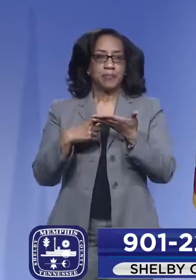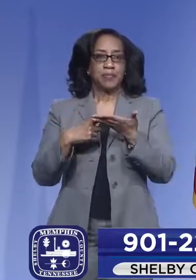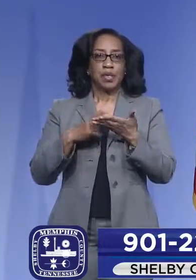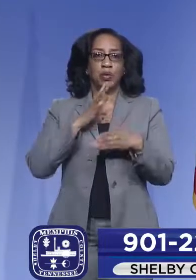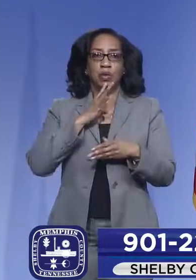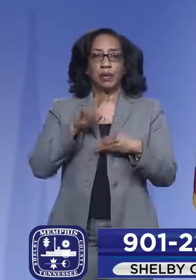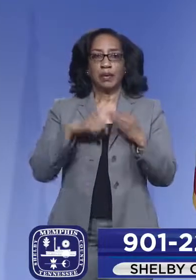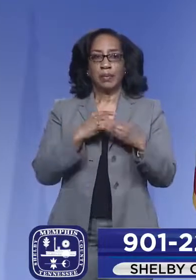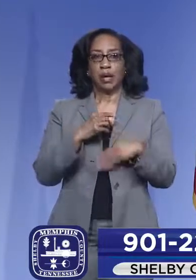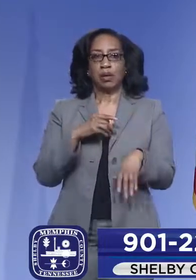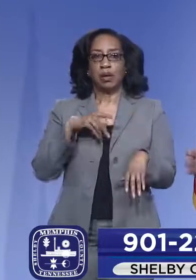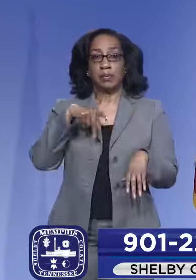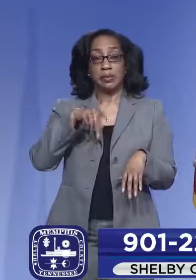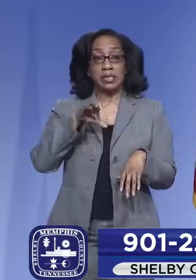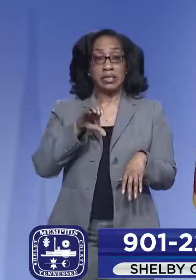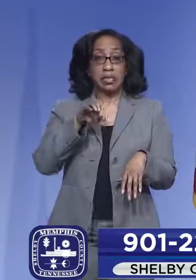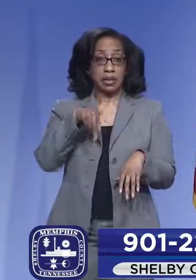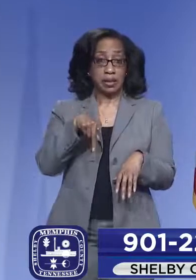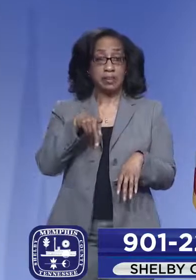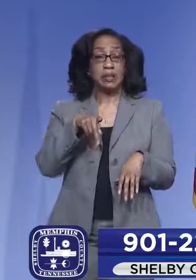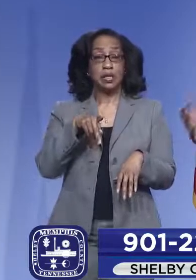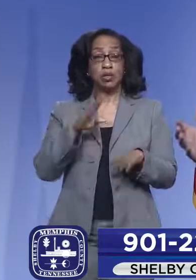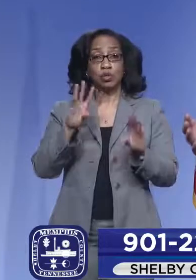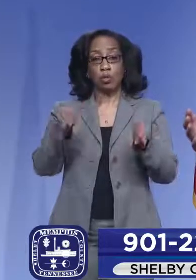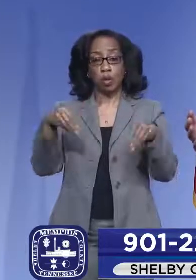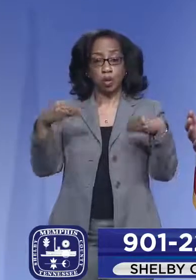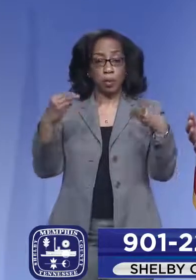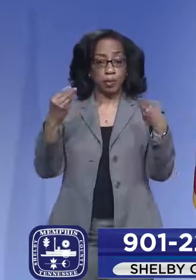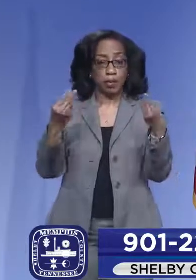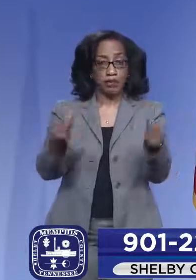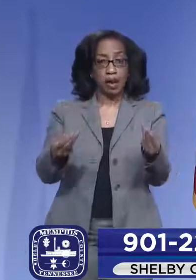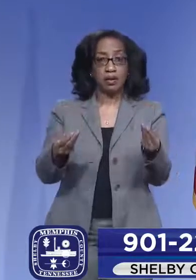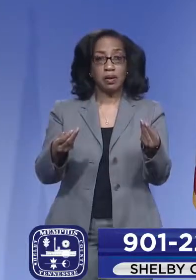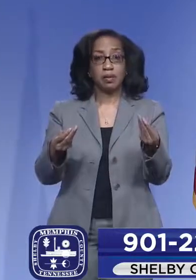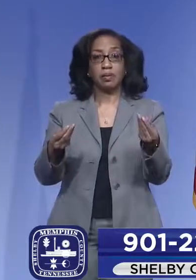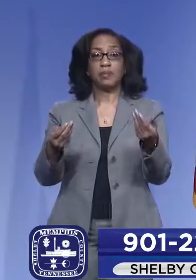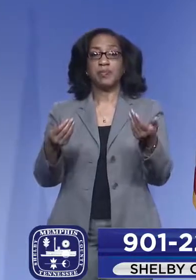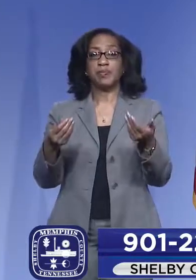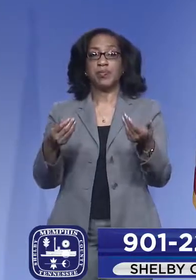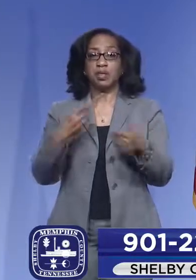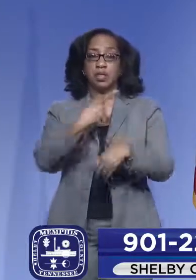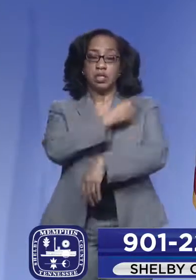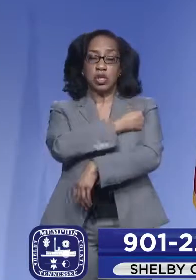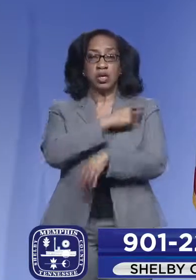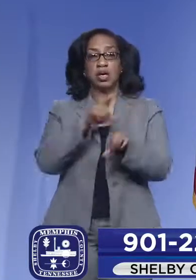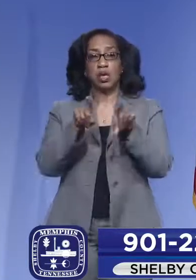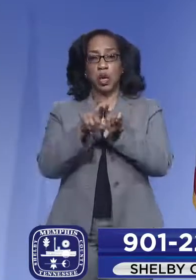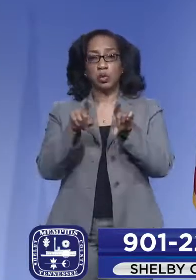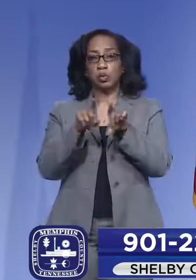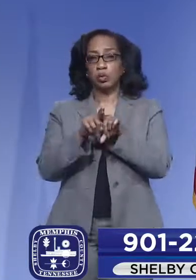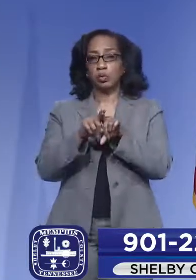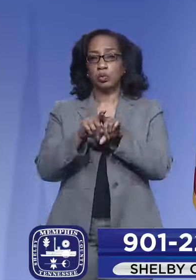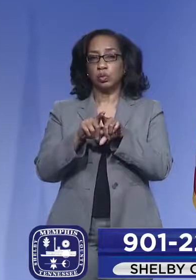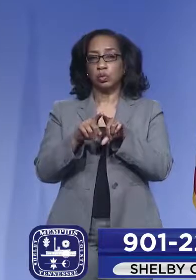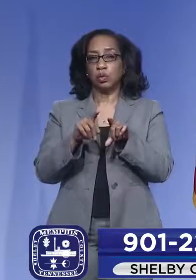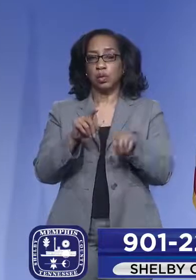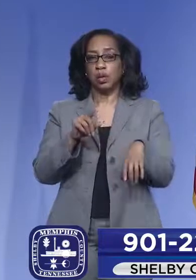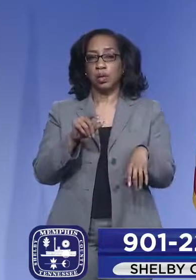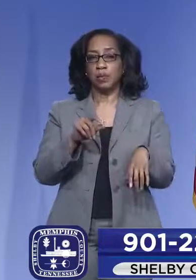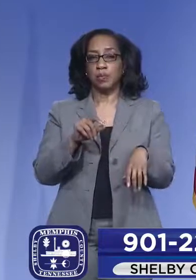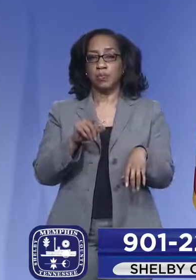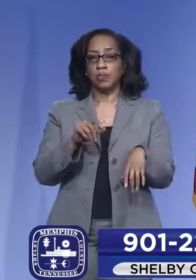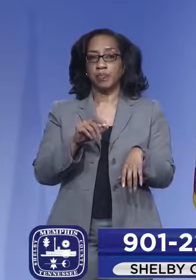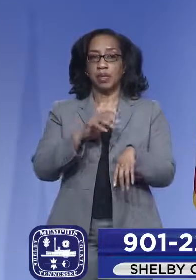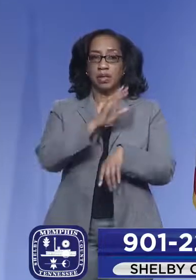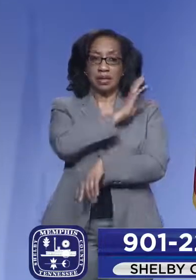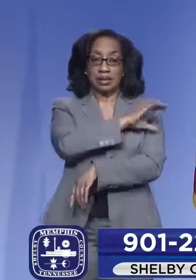care physicians who are solo providers and those that are in a large clinic, and it really becomes a logistical and a management